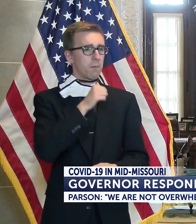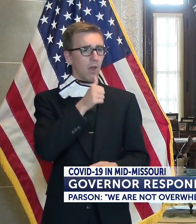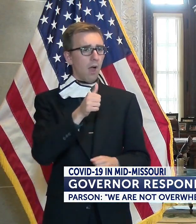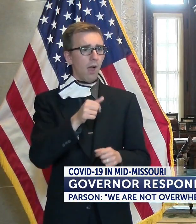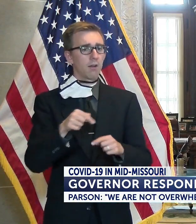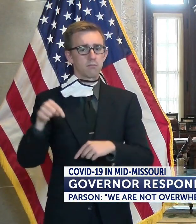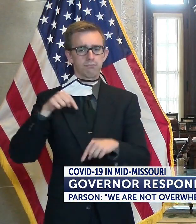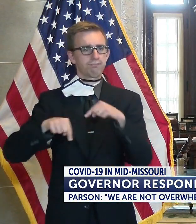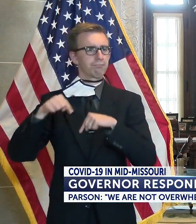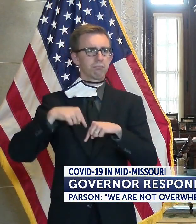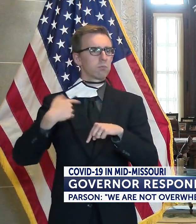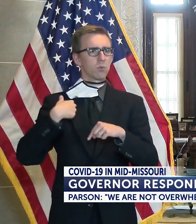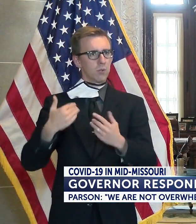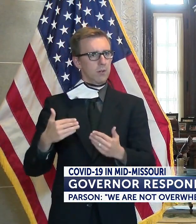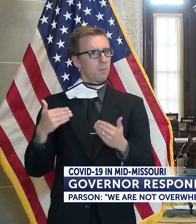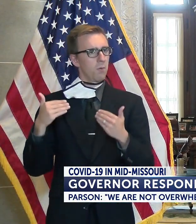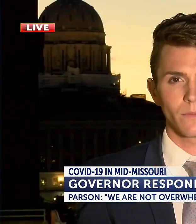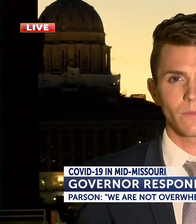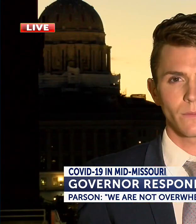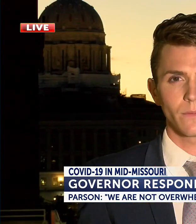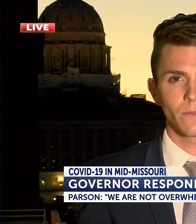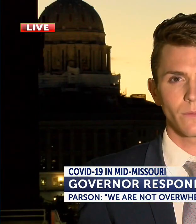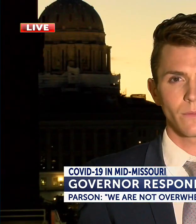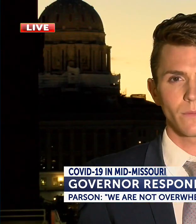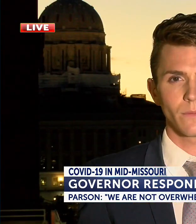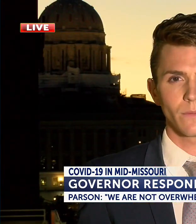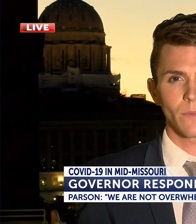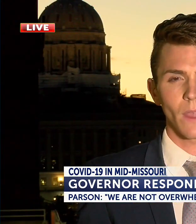we're not going backwards here. We're moving forward.